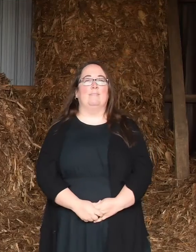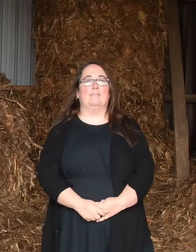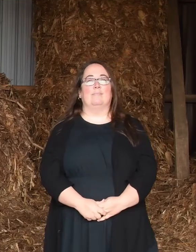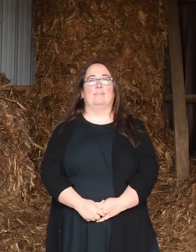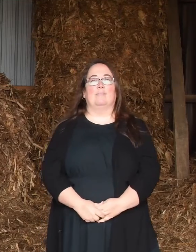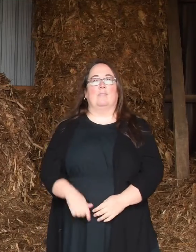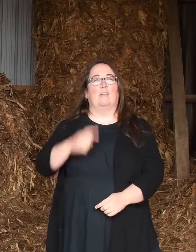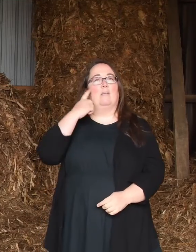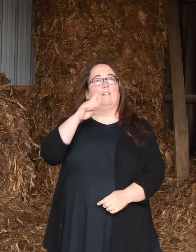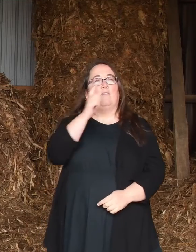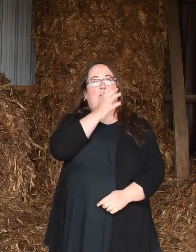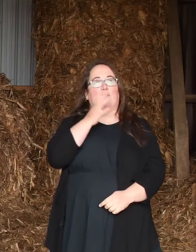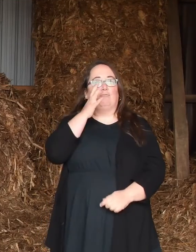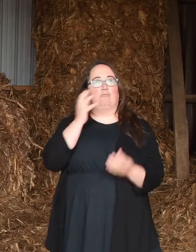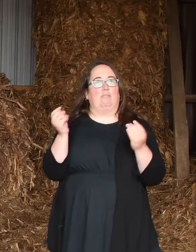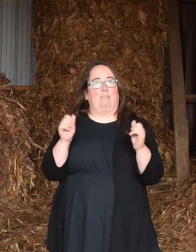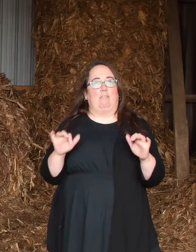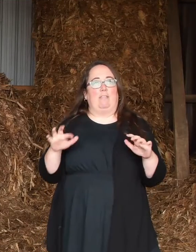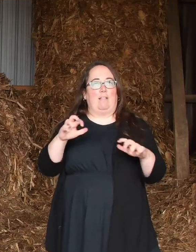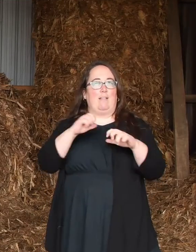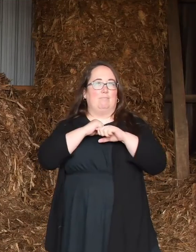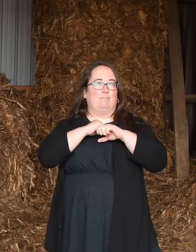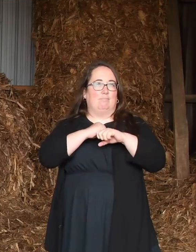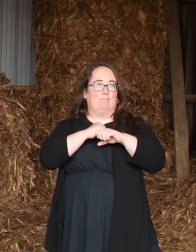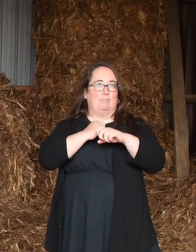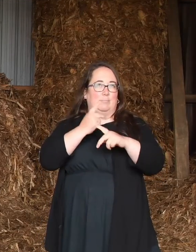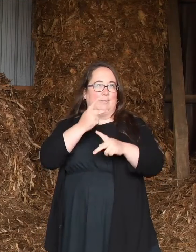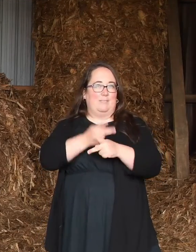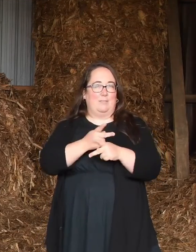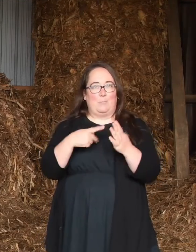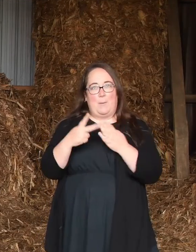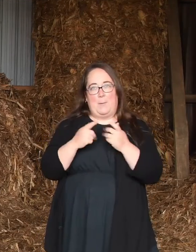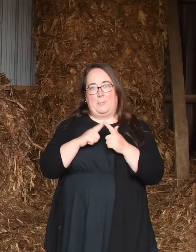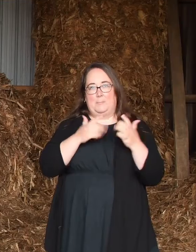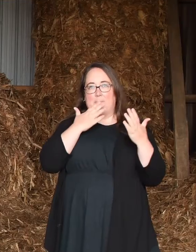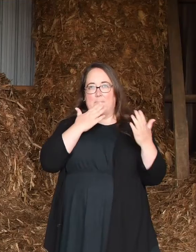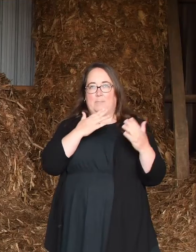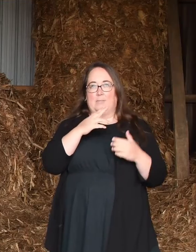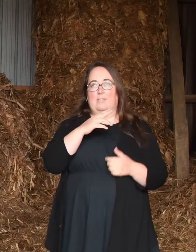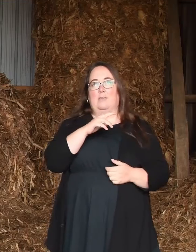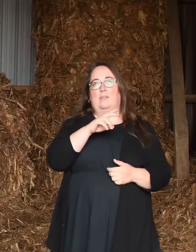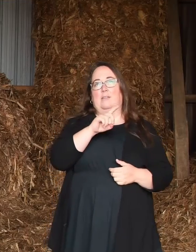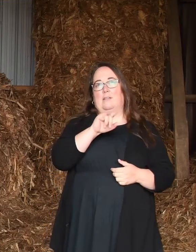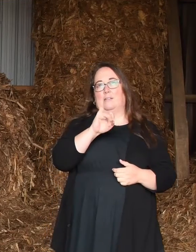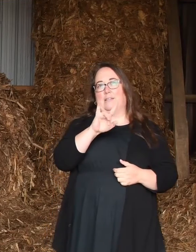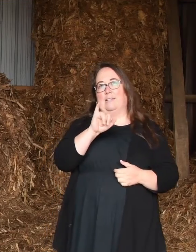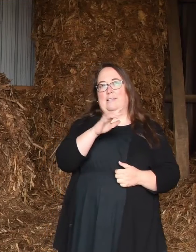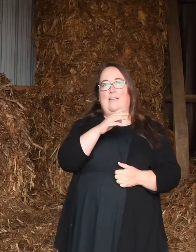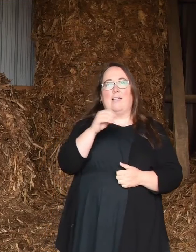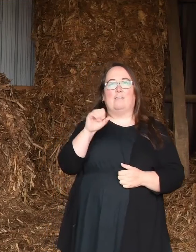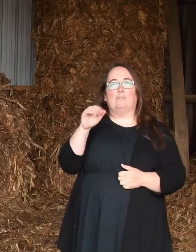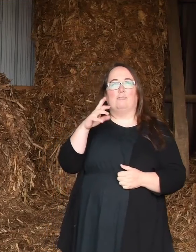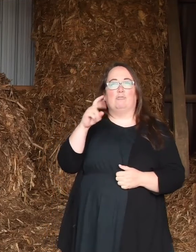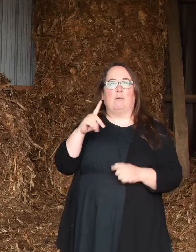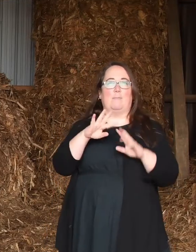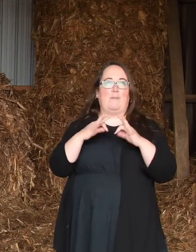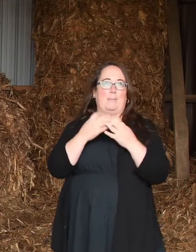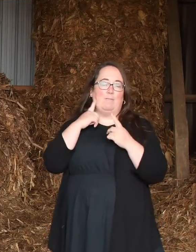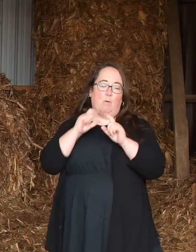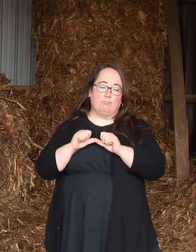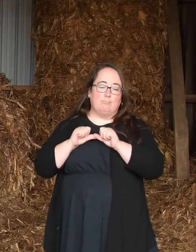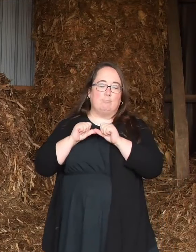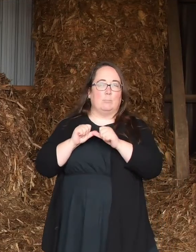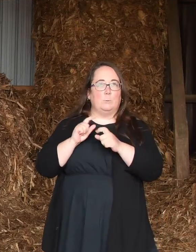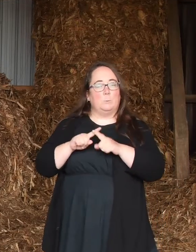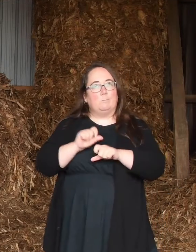On behalf of the Agricultural Land Preservation Program, I would like to thank the Dickey and Sharp families for continuing their